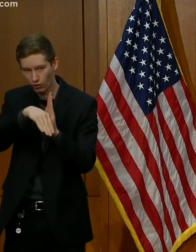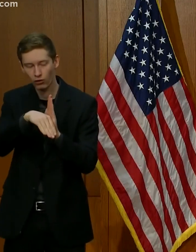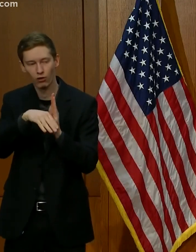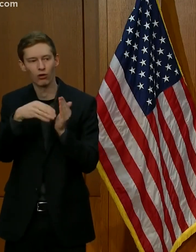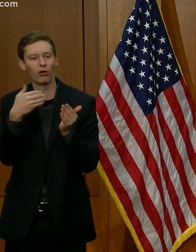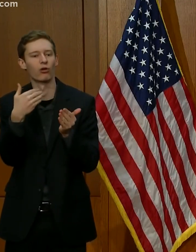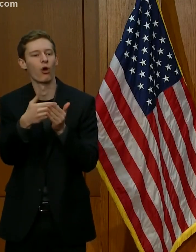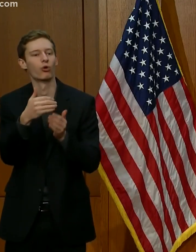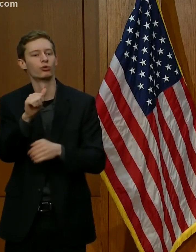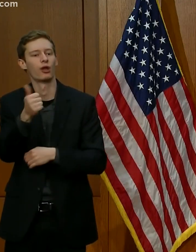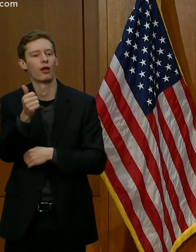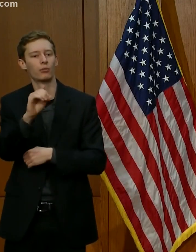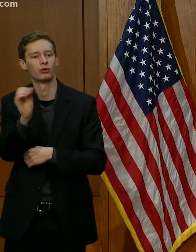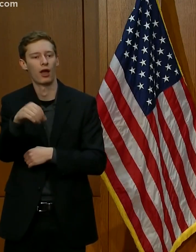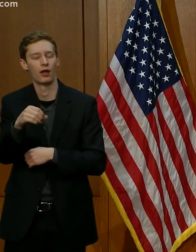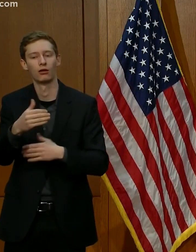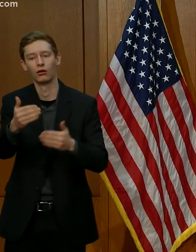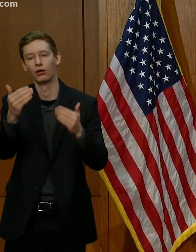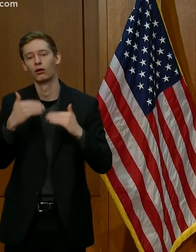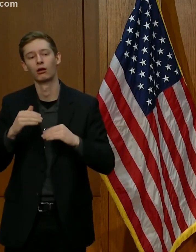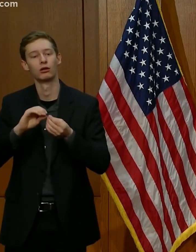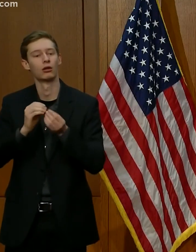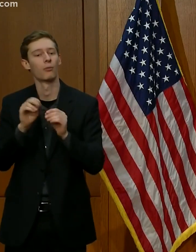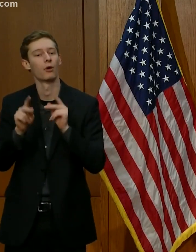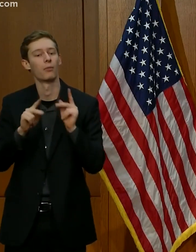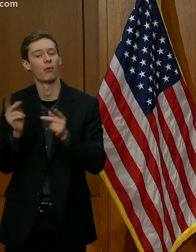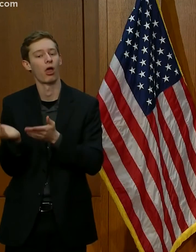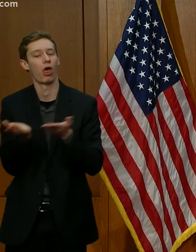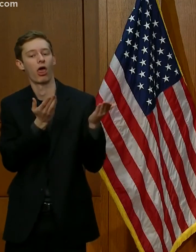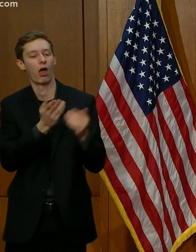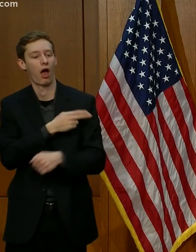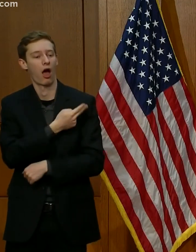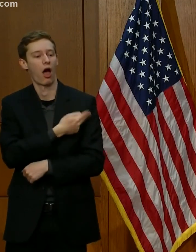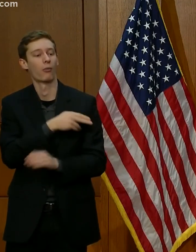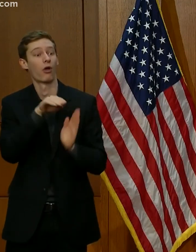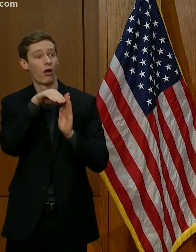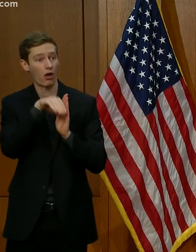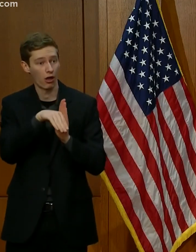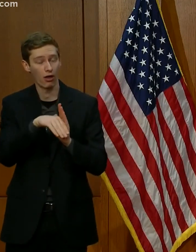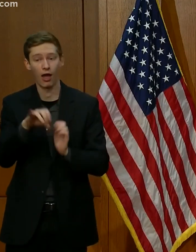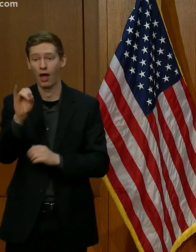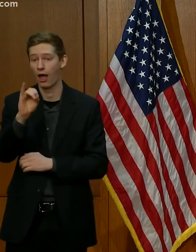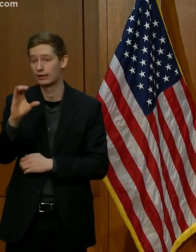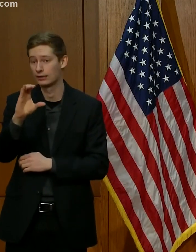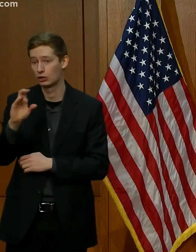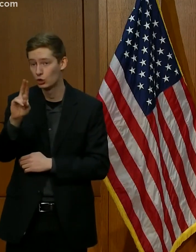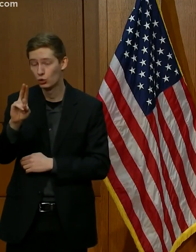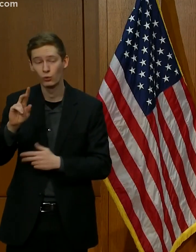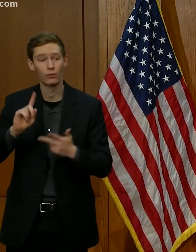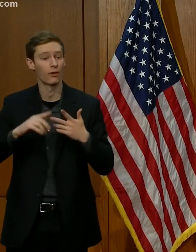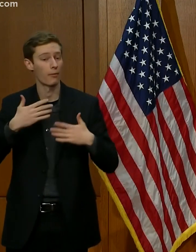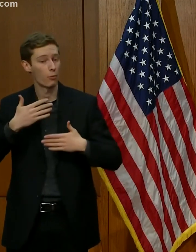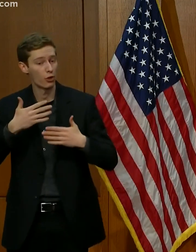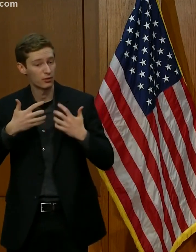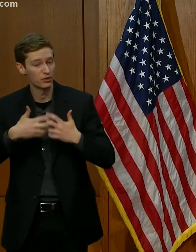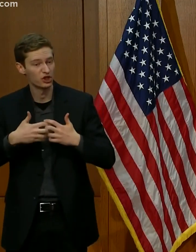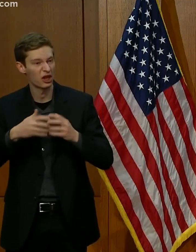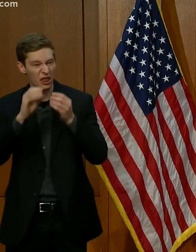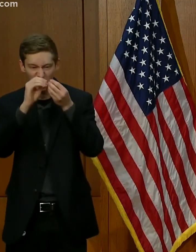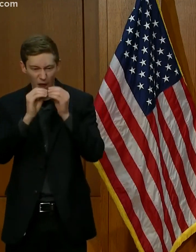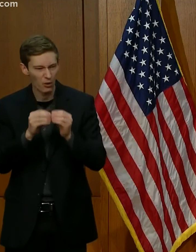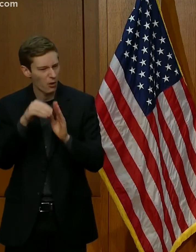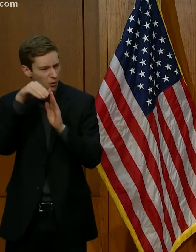to 10. The number of hospitalizations going down, number of ICU beds, ventilators, et cetera.